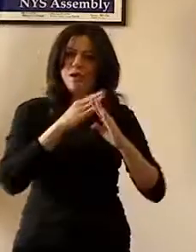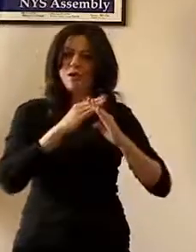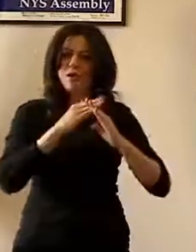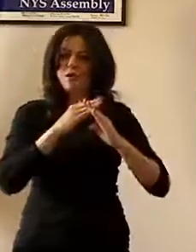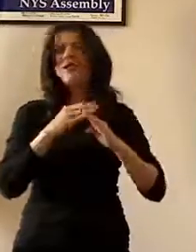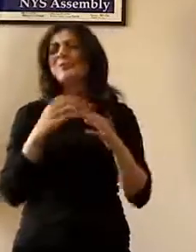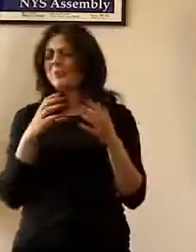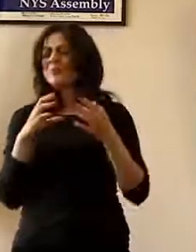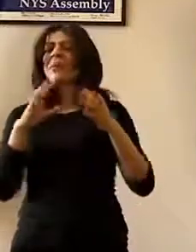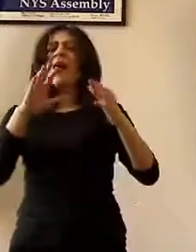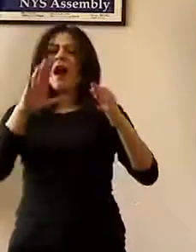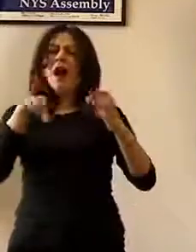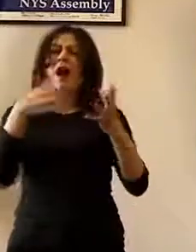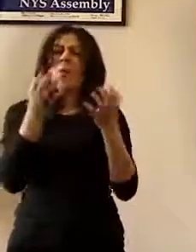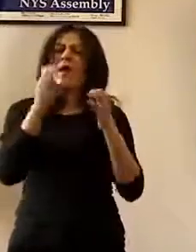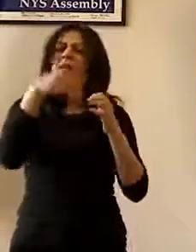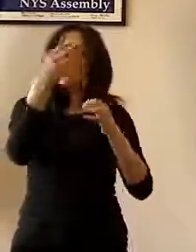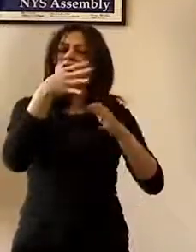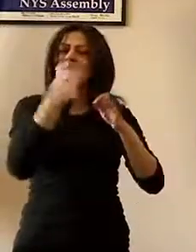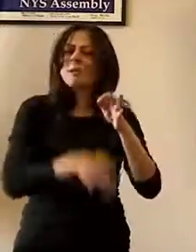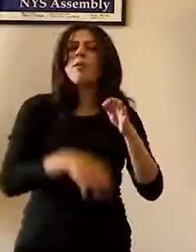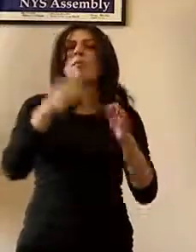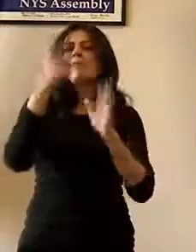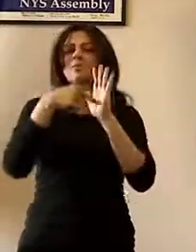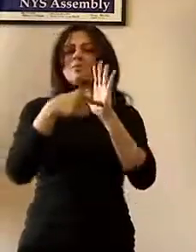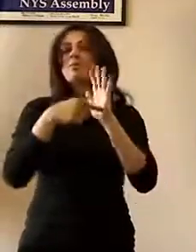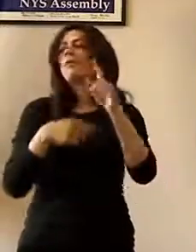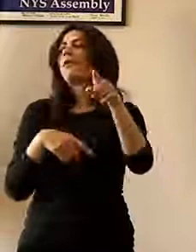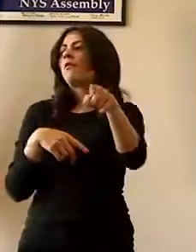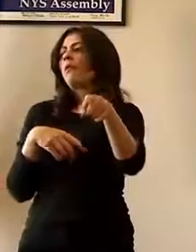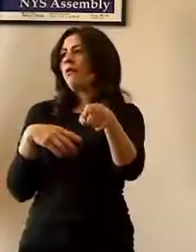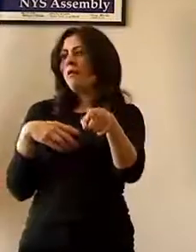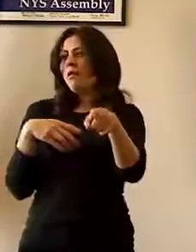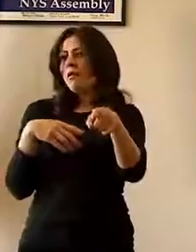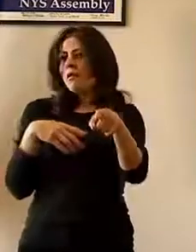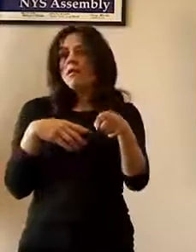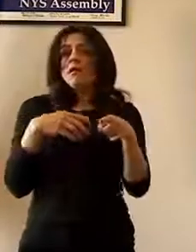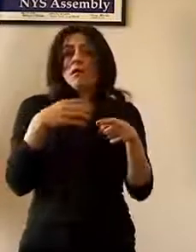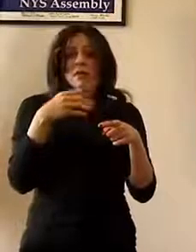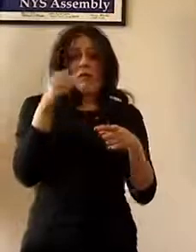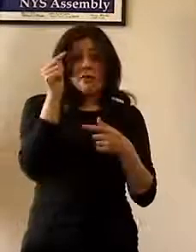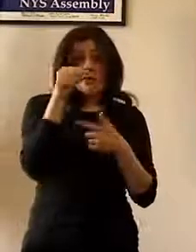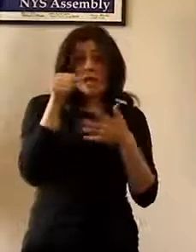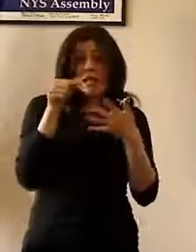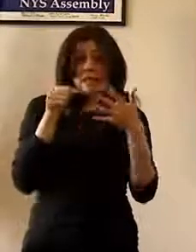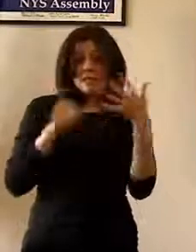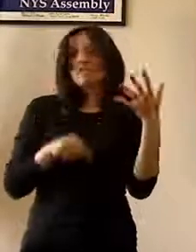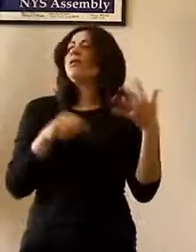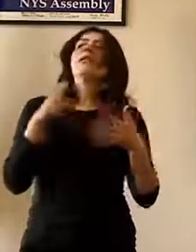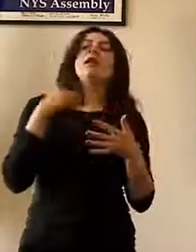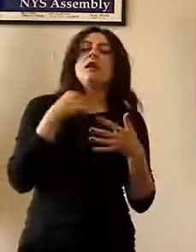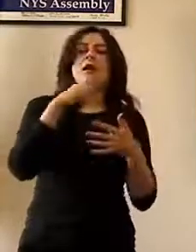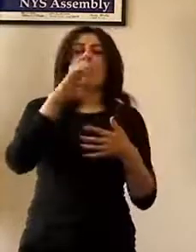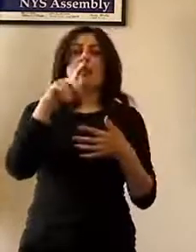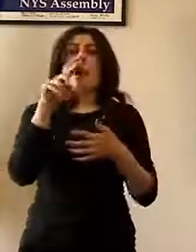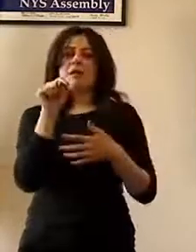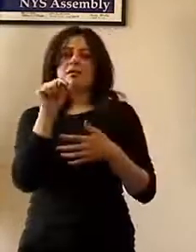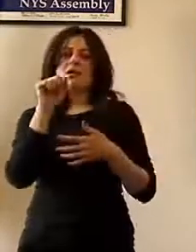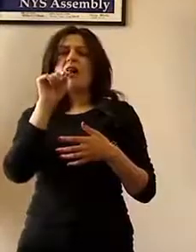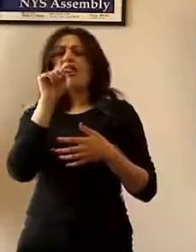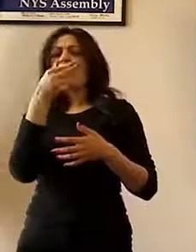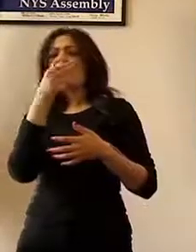without complicating things, individuals who presented with these complex thrombotic events or clotting